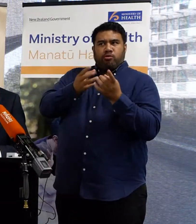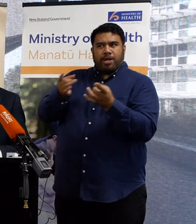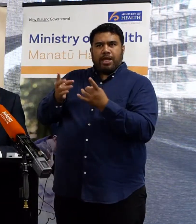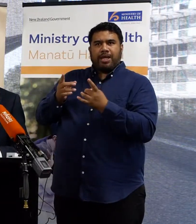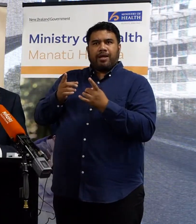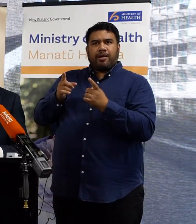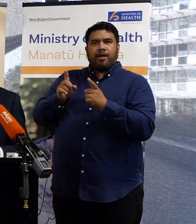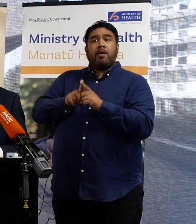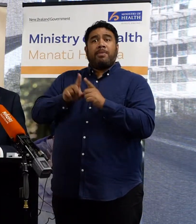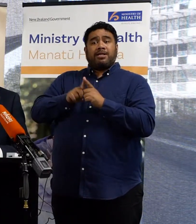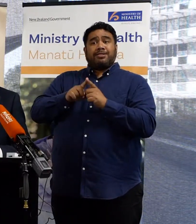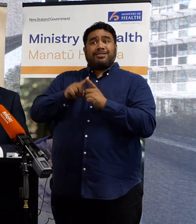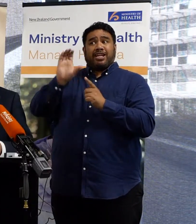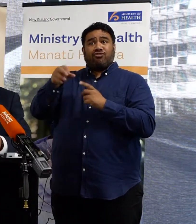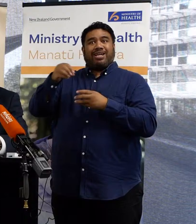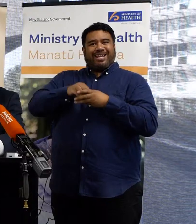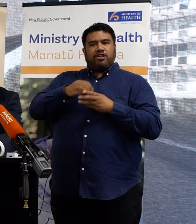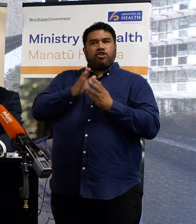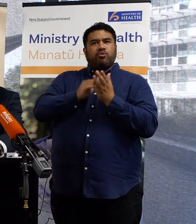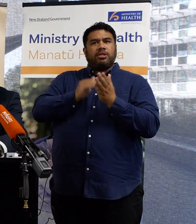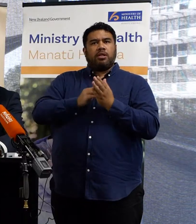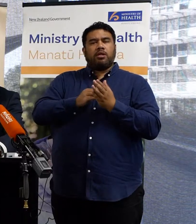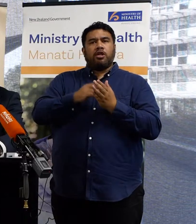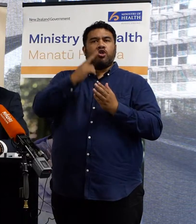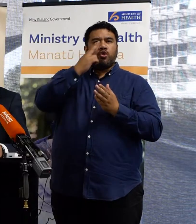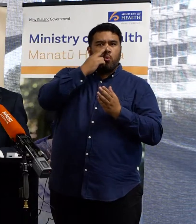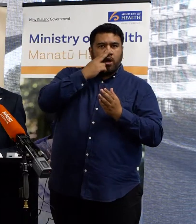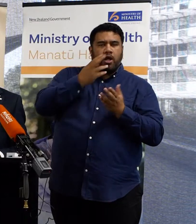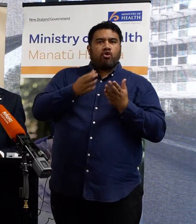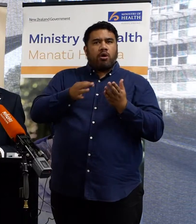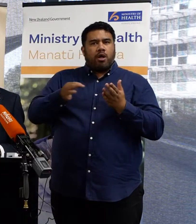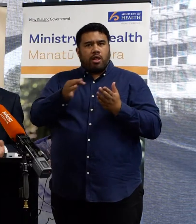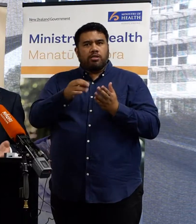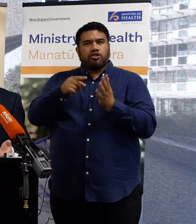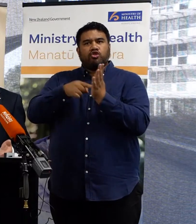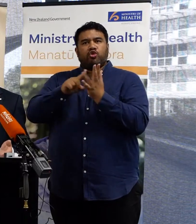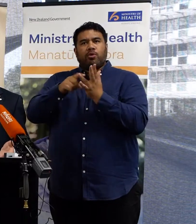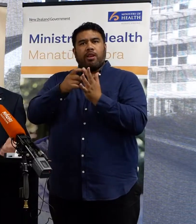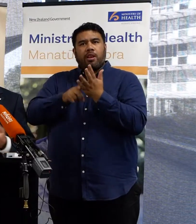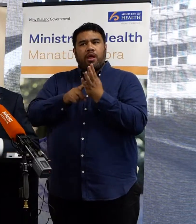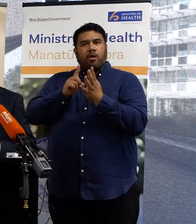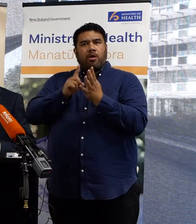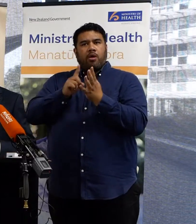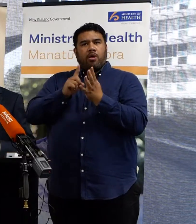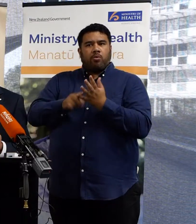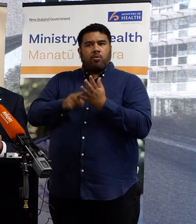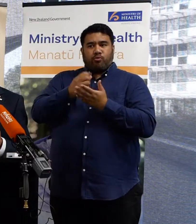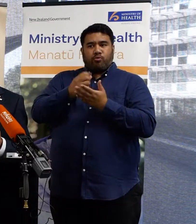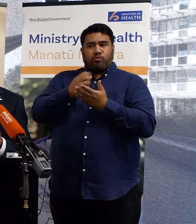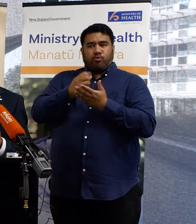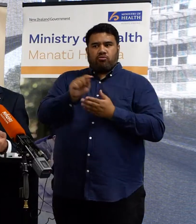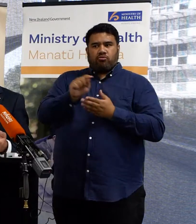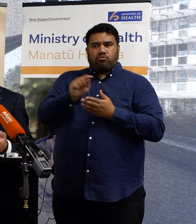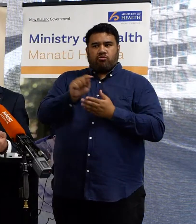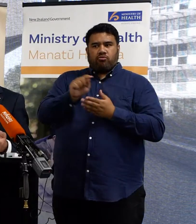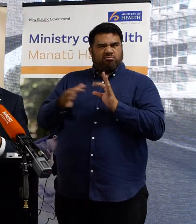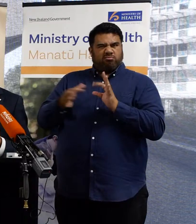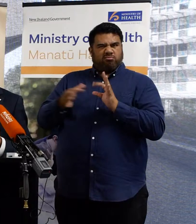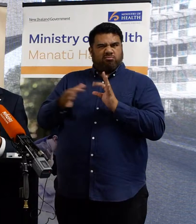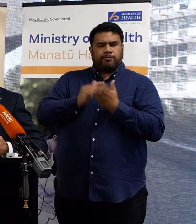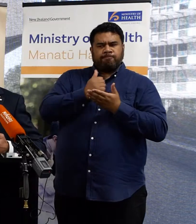countries, Tokelau, Niue and the Cook Islands, and also how we might support them if necessary with quarantine of